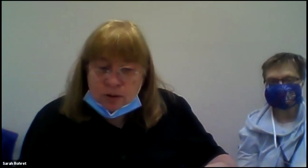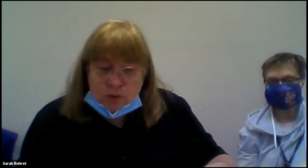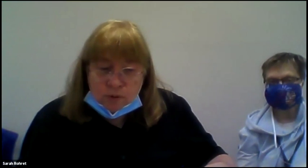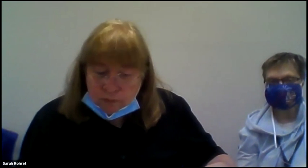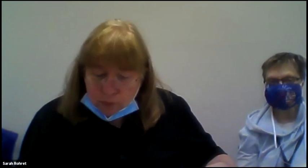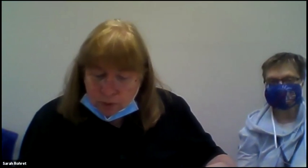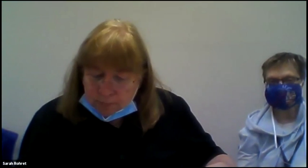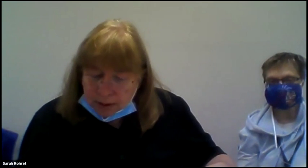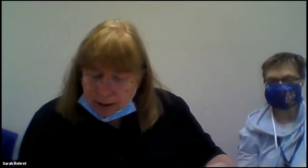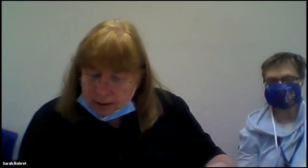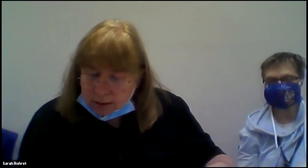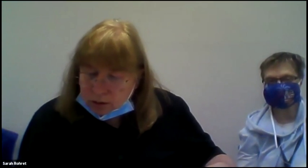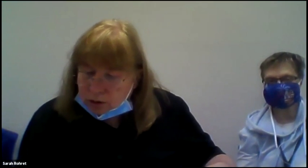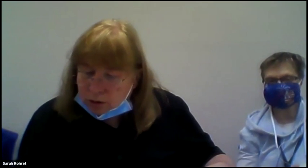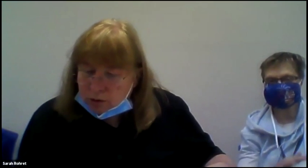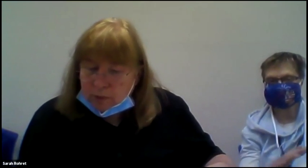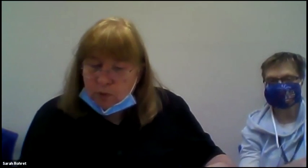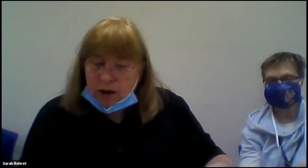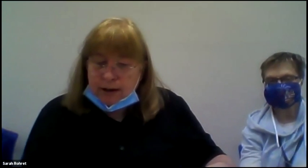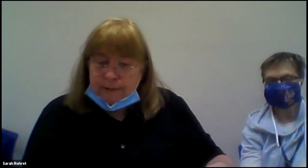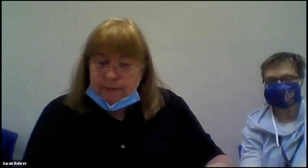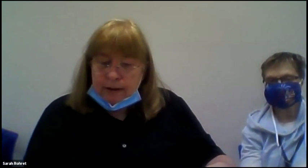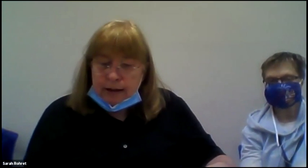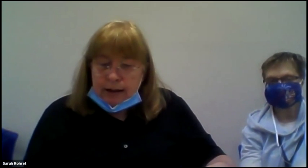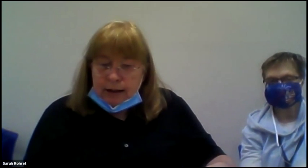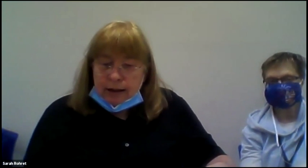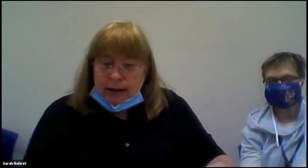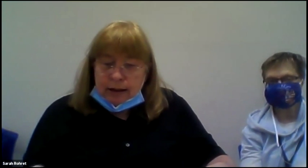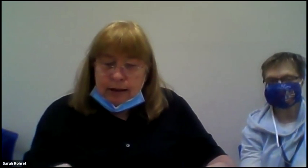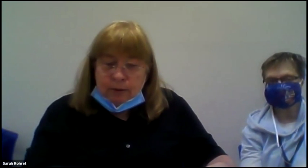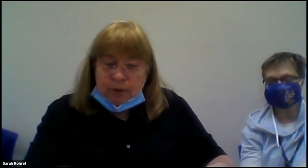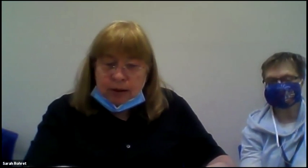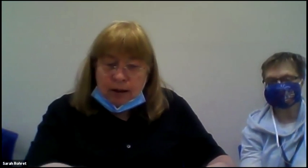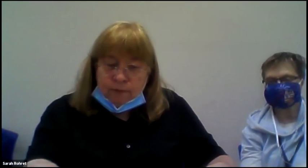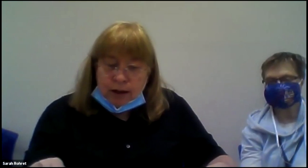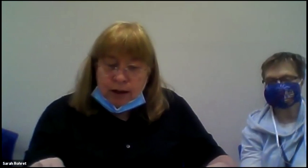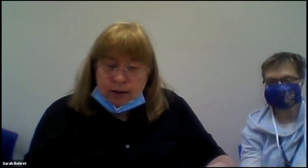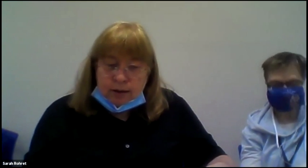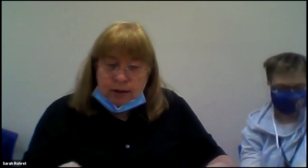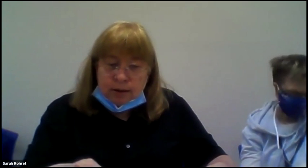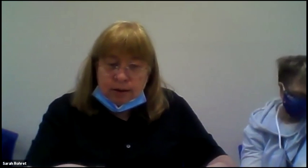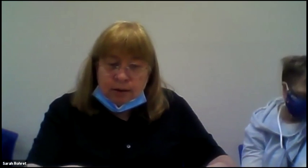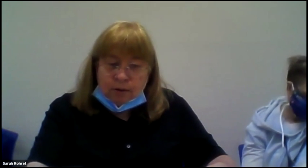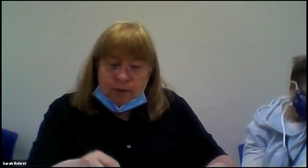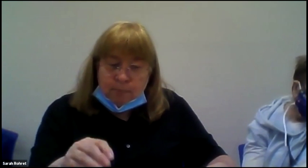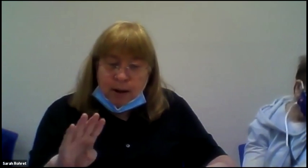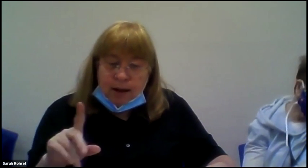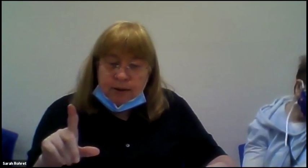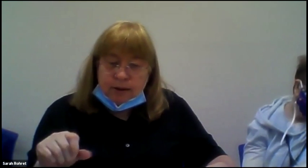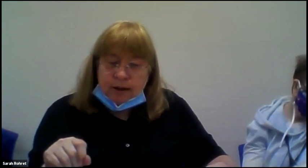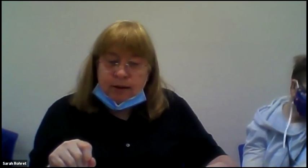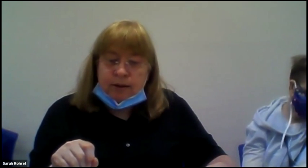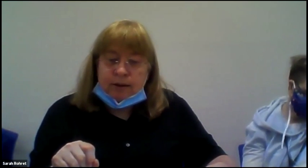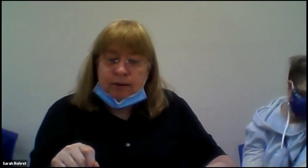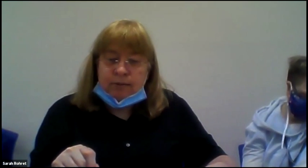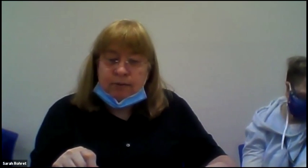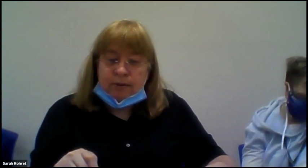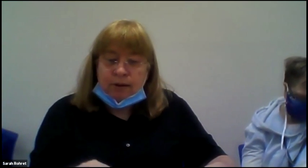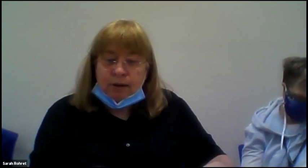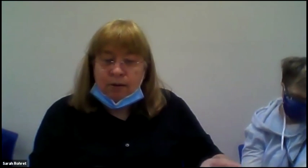unit 4, page 31, this is kind of fun. The bus is,